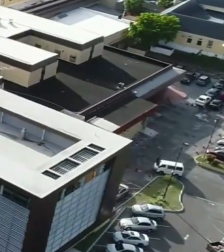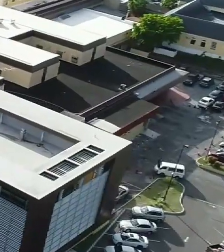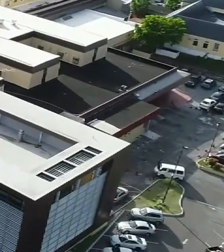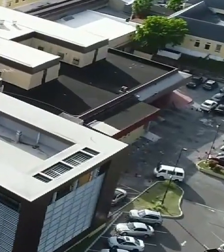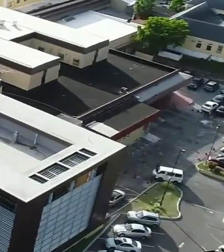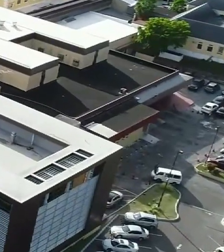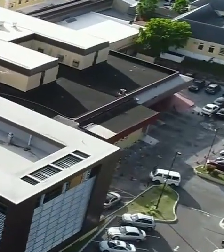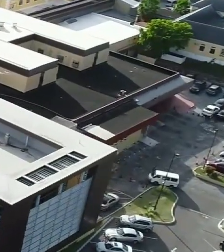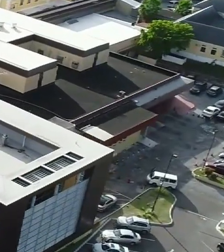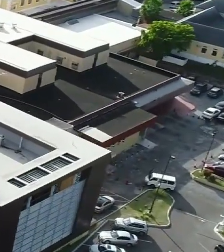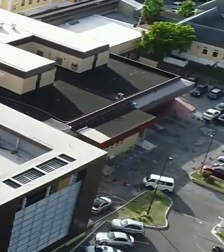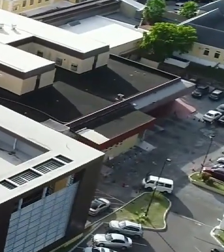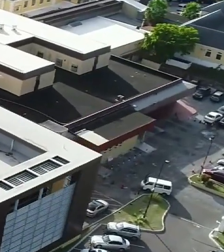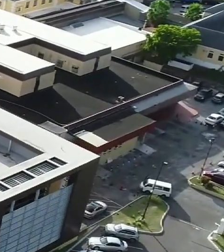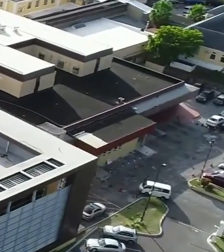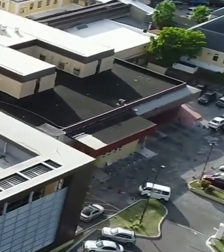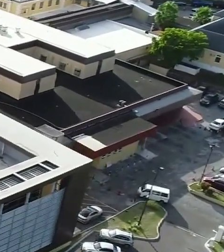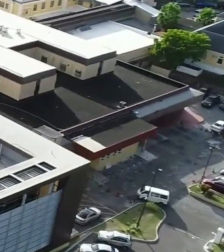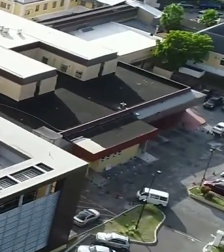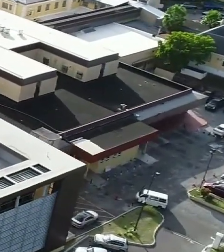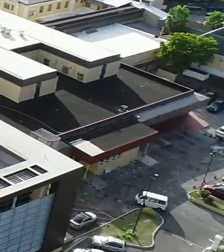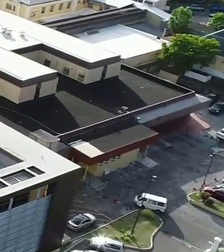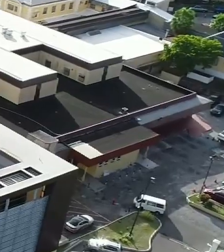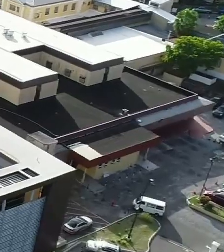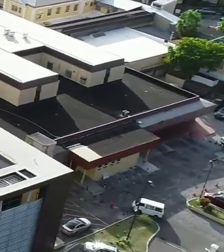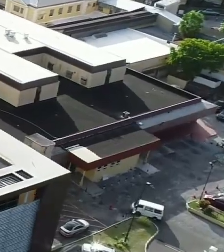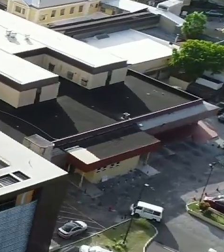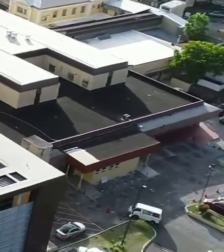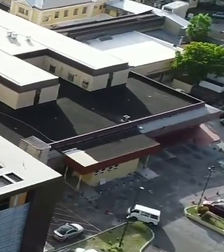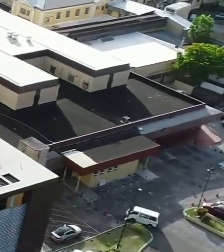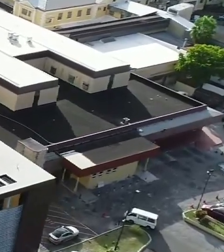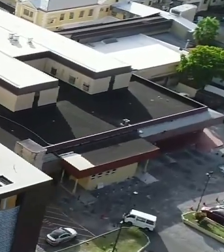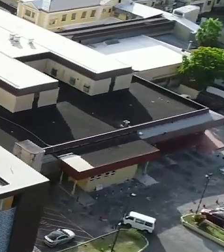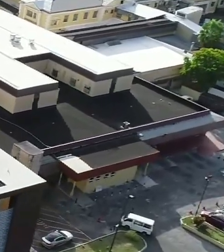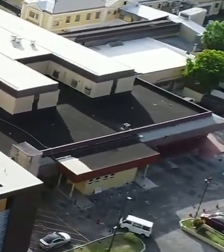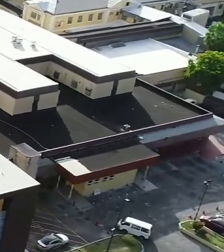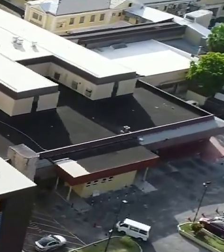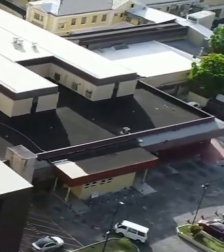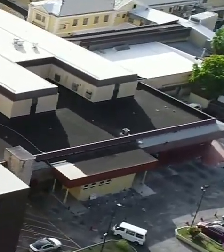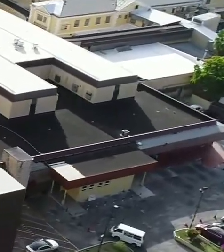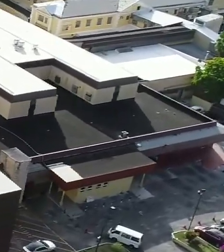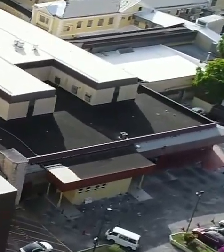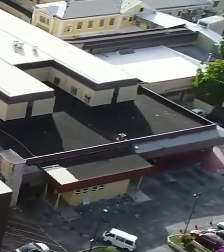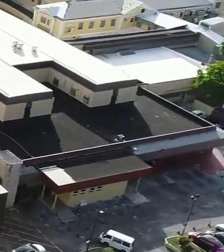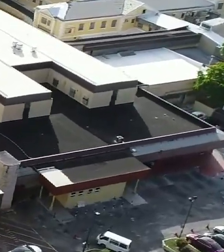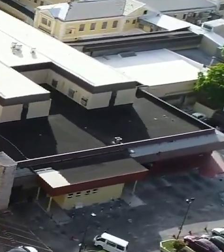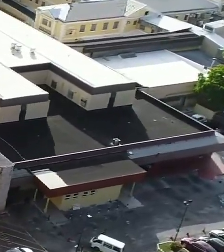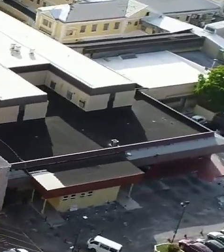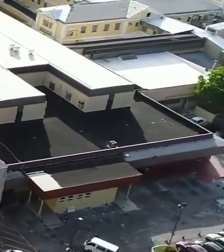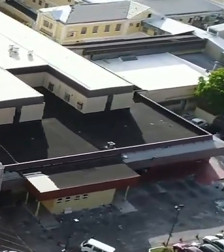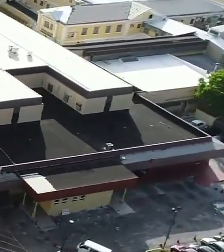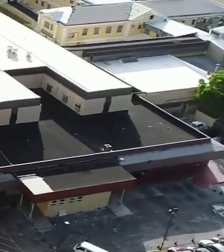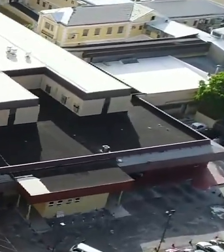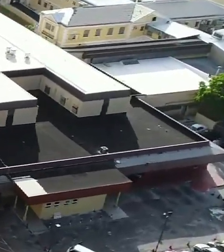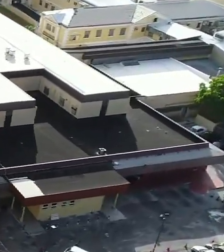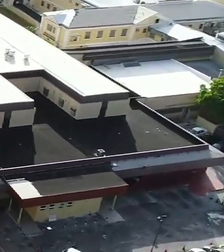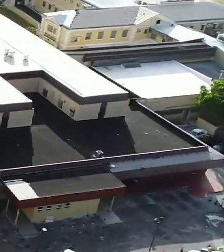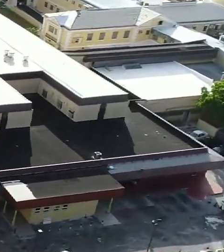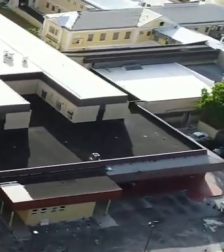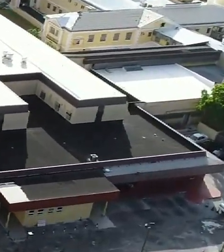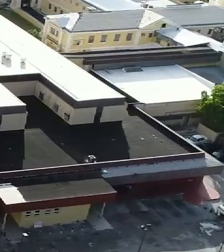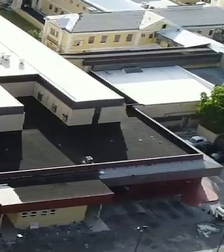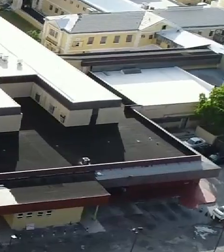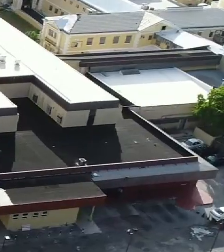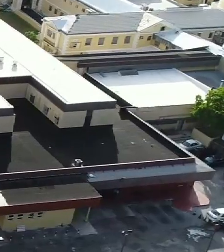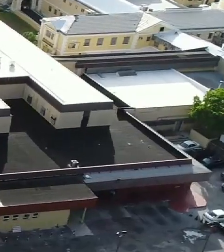initial patients, some have raised concerns over whether the virus would pop up a second time around. Others in Grand Bahama have gone as